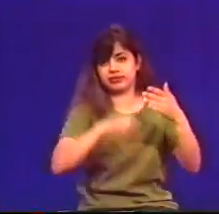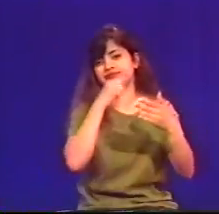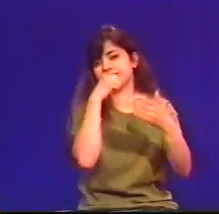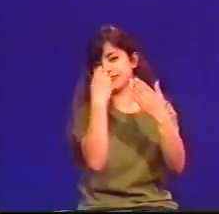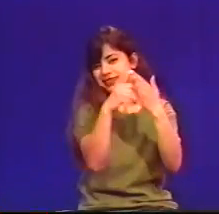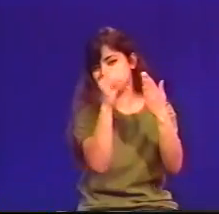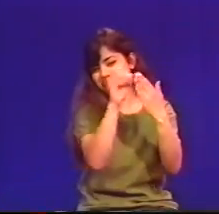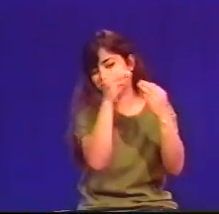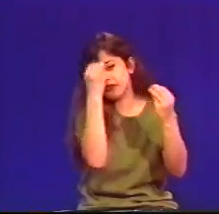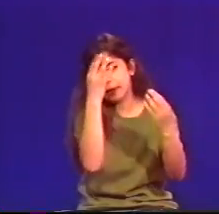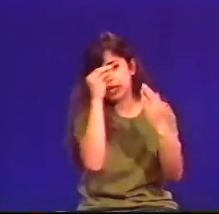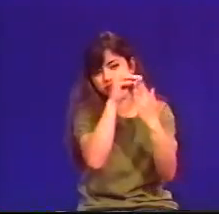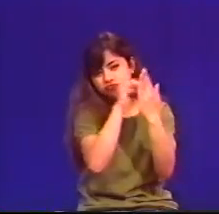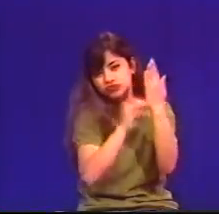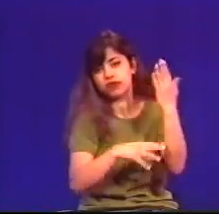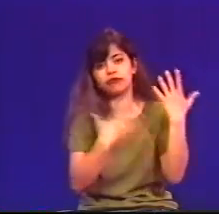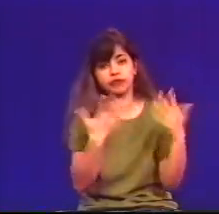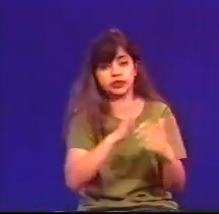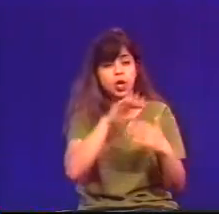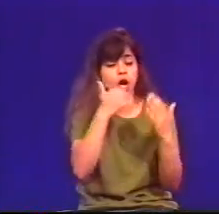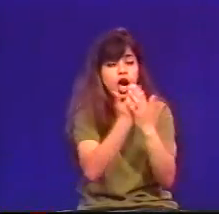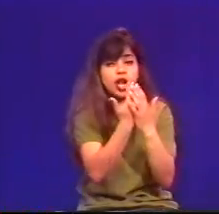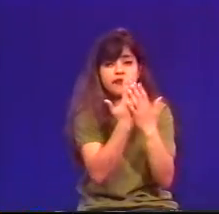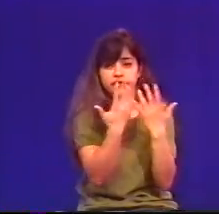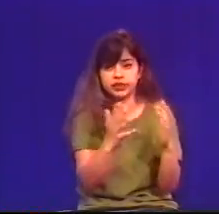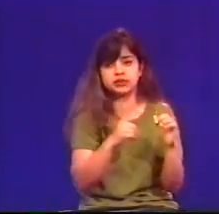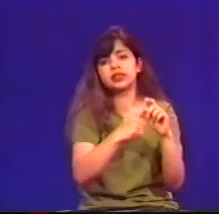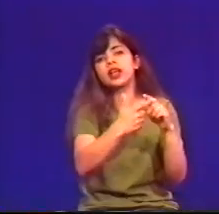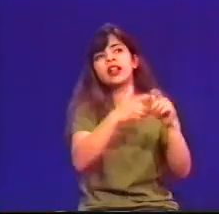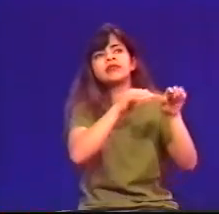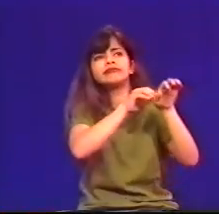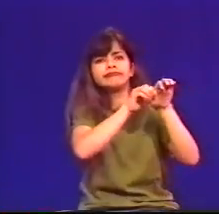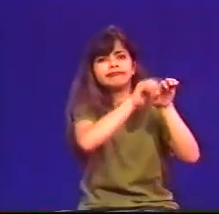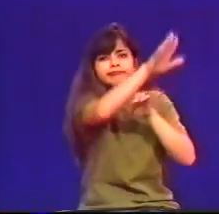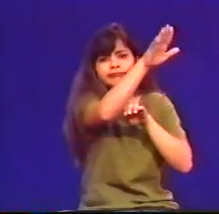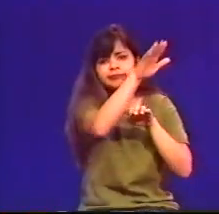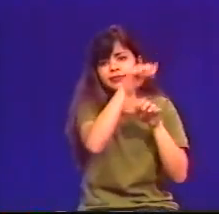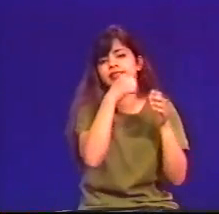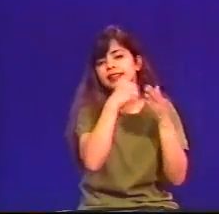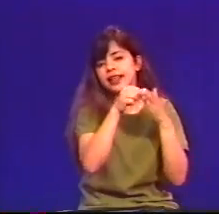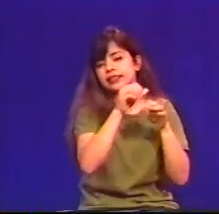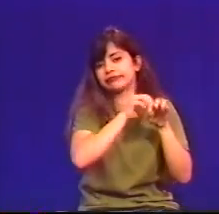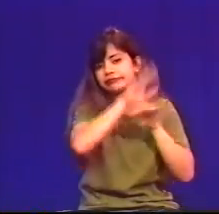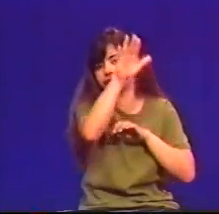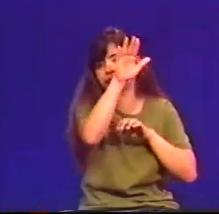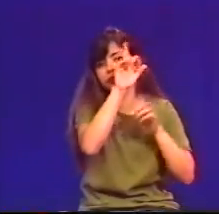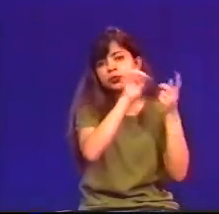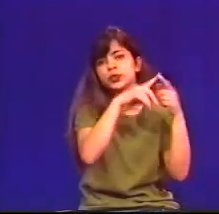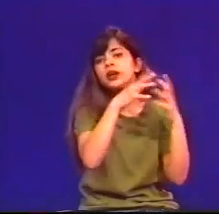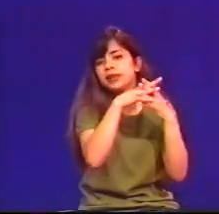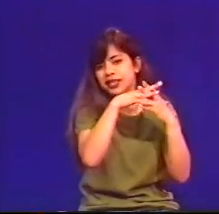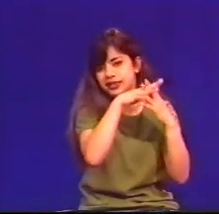myself being a deaf person." But my dad wanted to just pursue it long enough, I think, to satisfy himself.